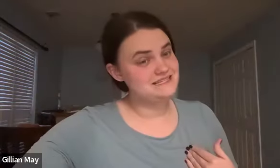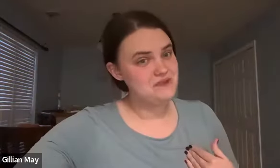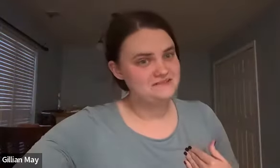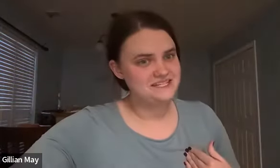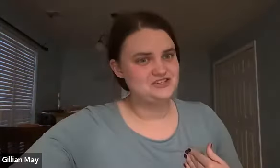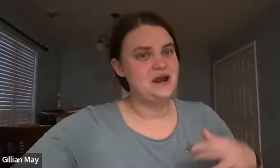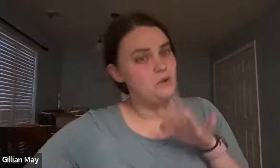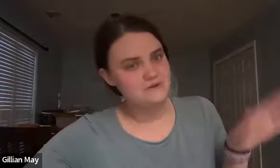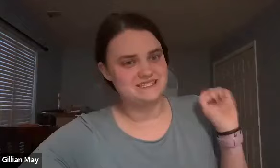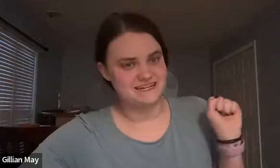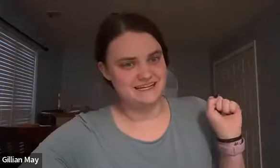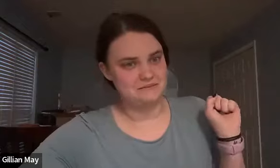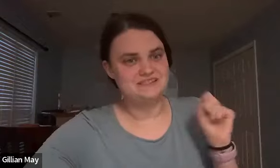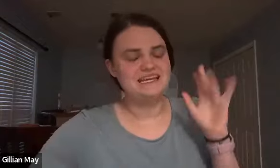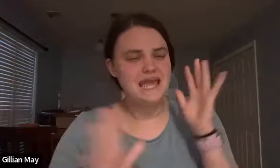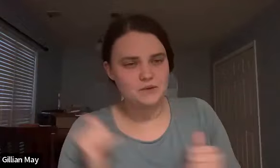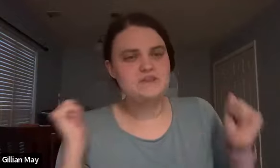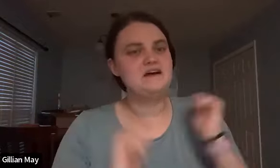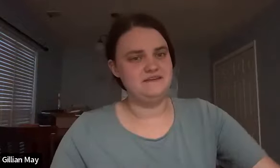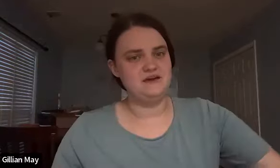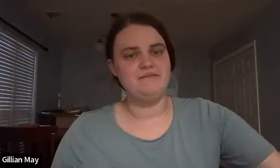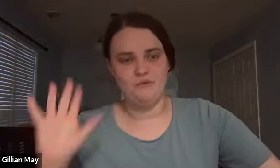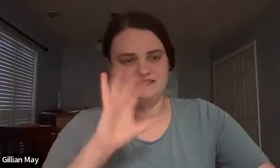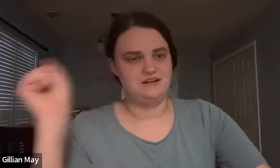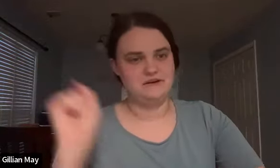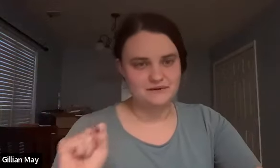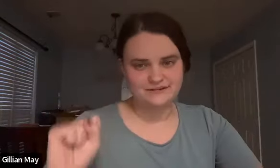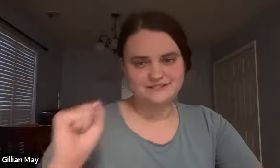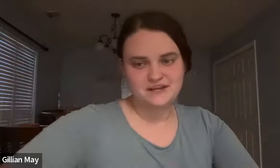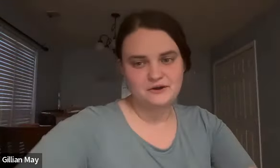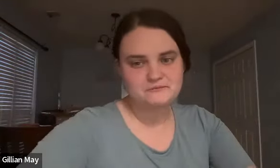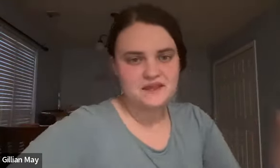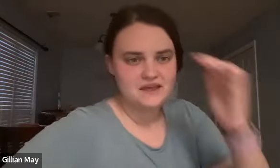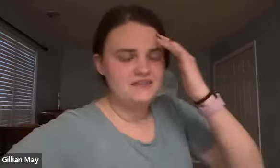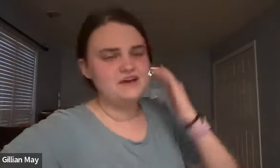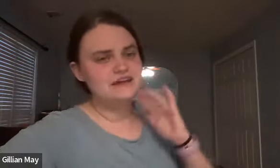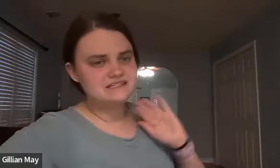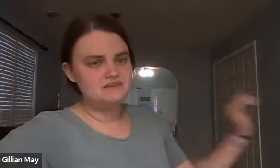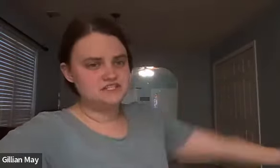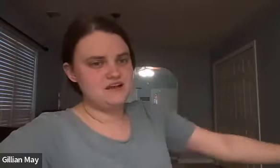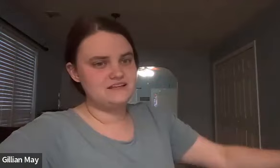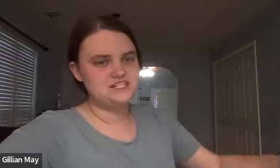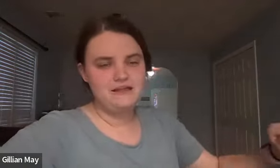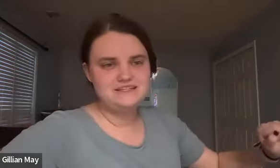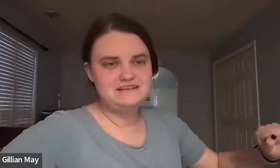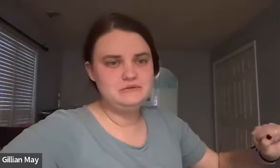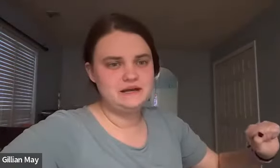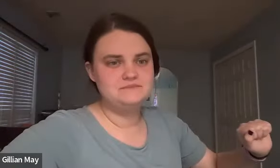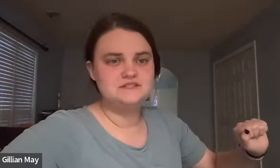a math teacher. I'm always signing numbers. Like without fail, I'm always talking about numbers. So that is kind of a challenge. I like to when I'm